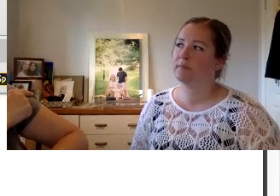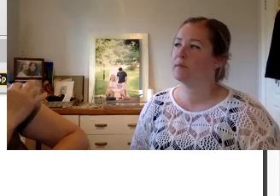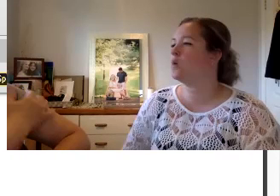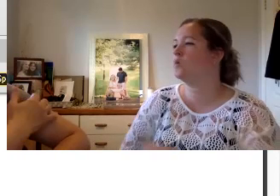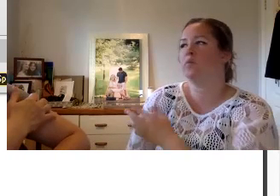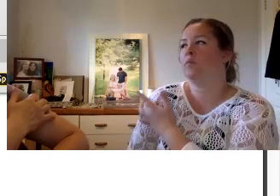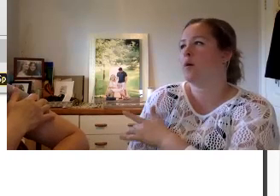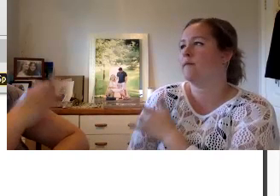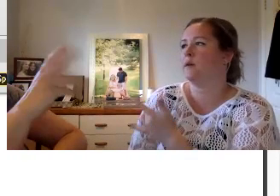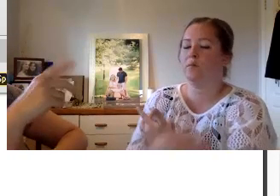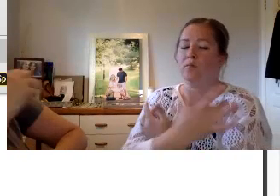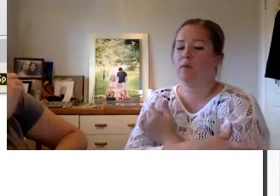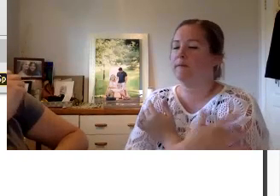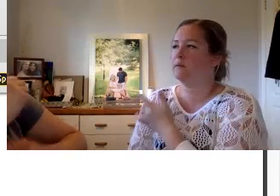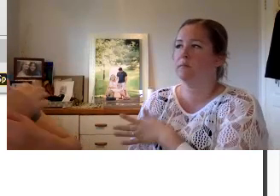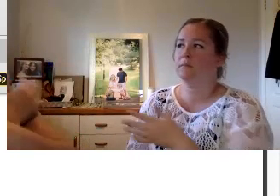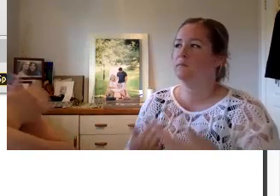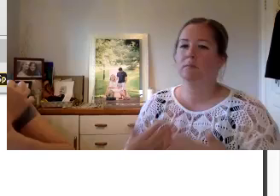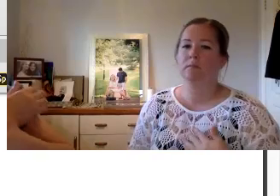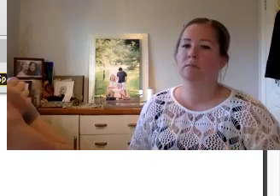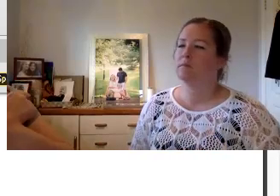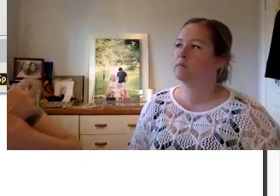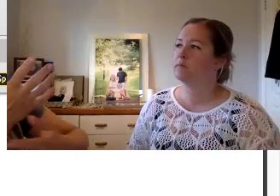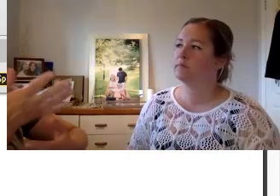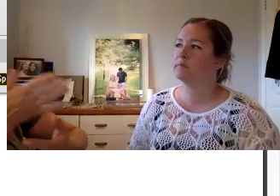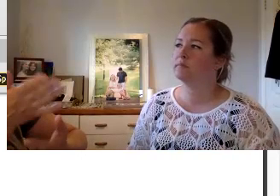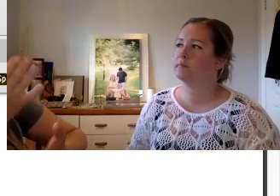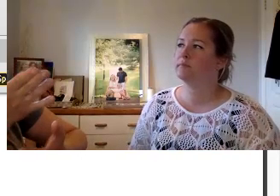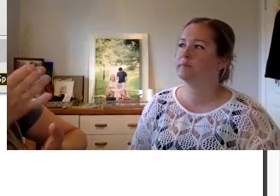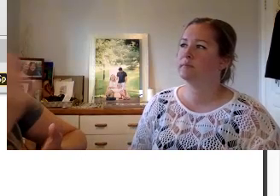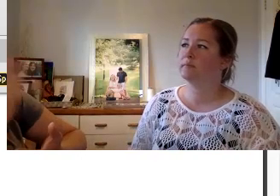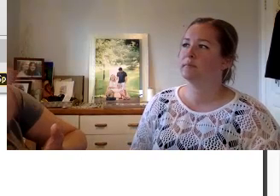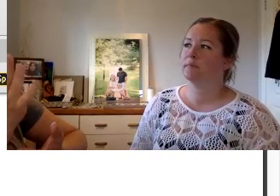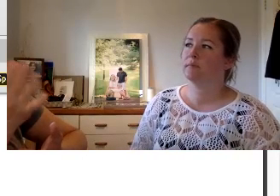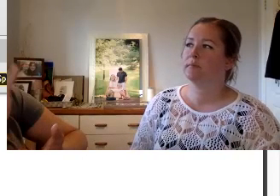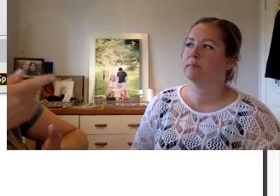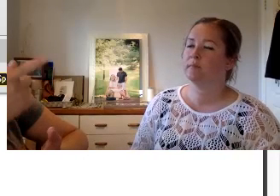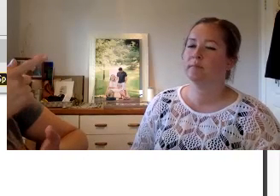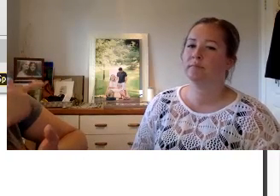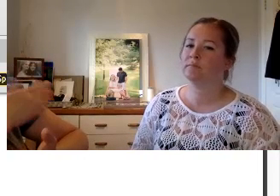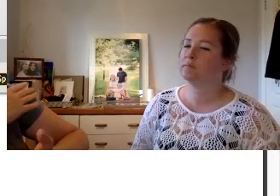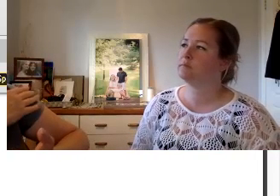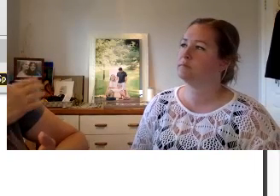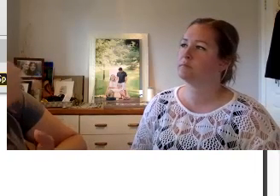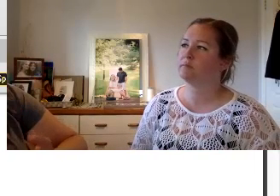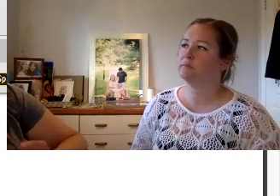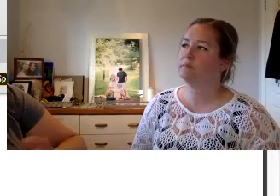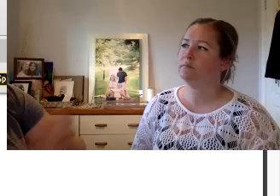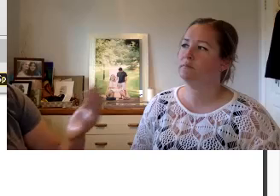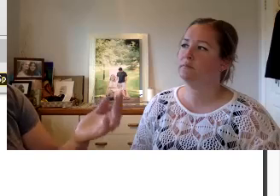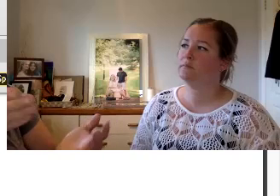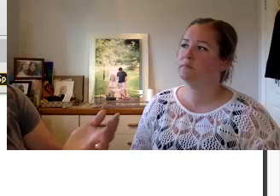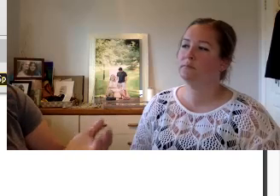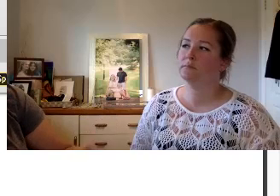left shoulder, or sorry, it can be either side. Sorry, shoulder, but I'm just using that as an example. If